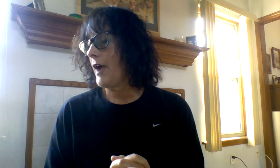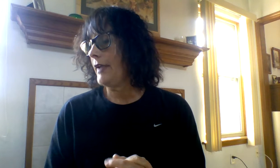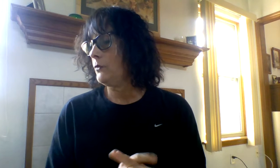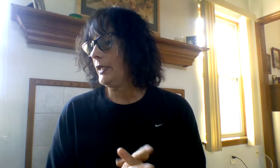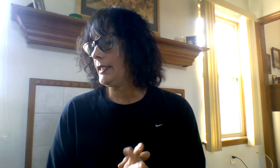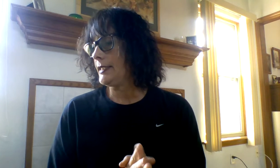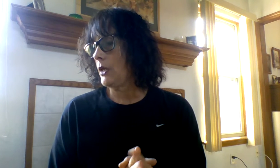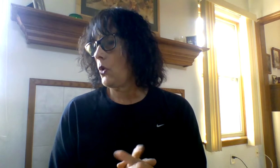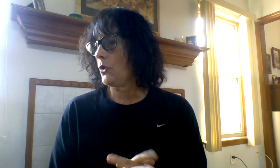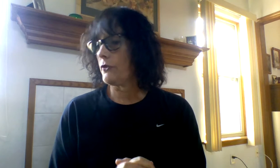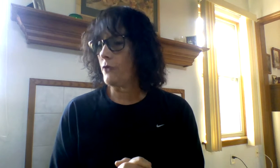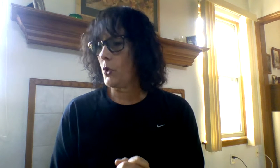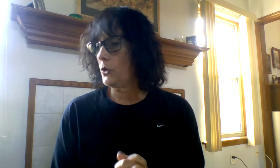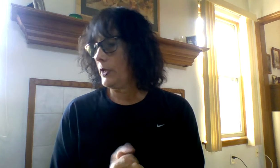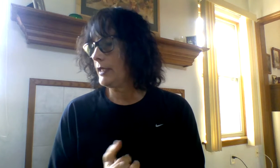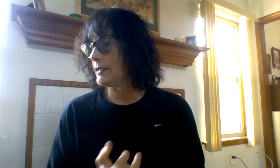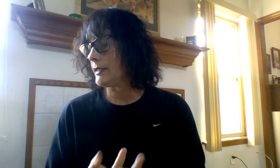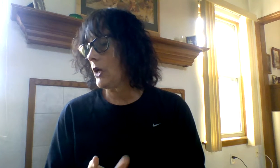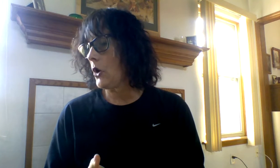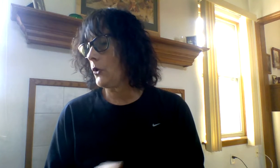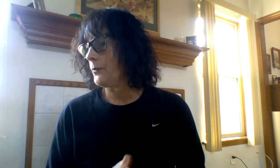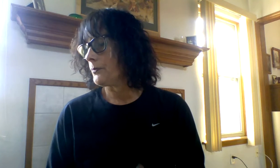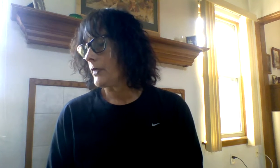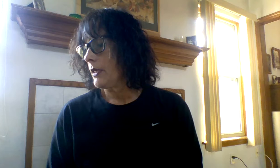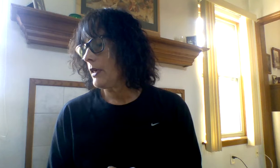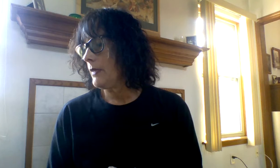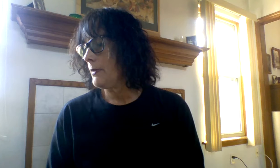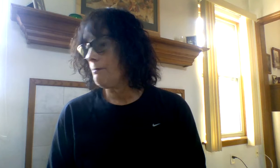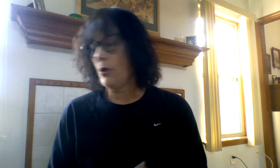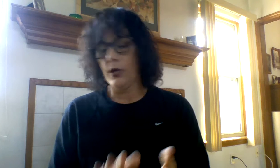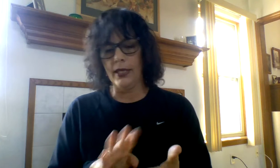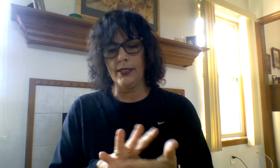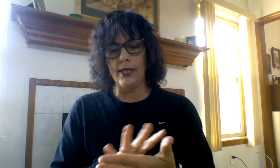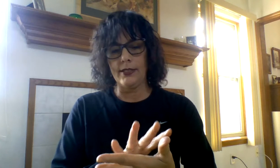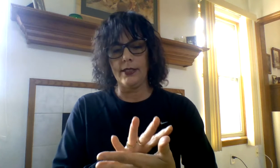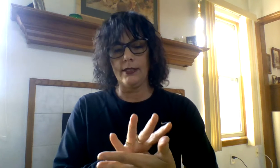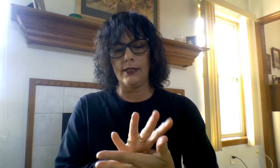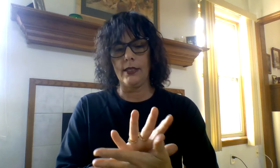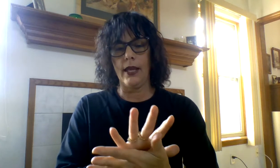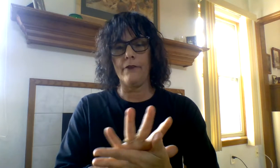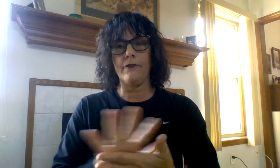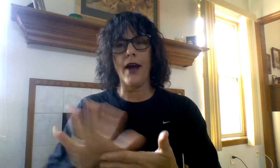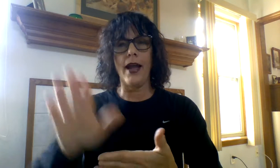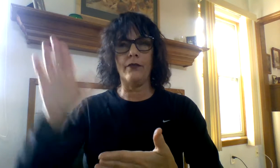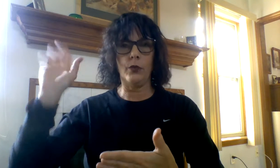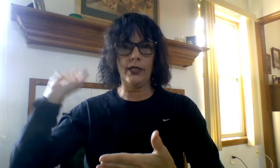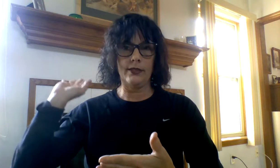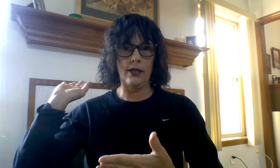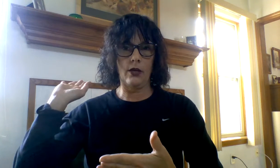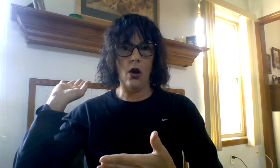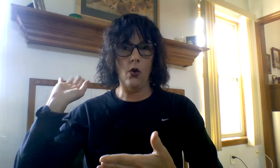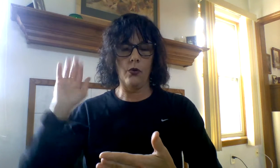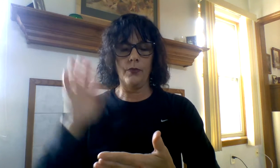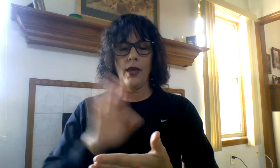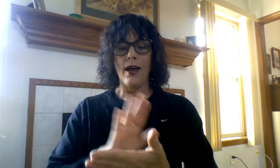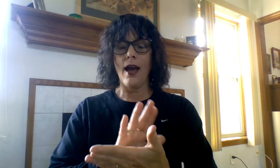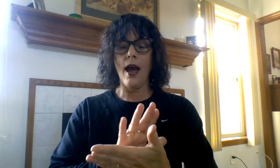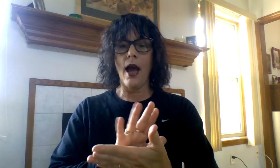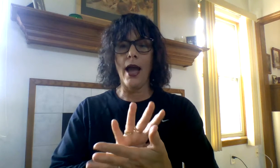5 weeks ago or 4 weeks ago. In the book, it does it like 5 weeks ago. I